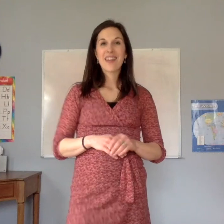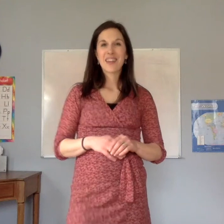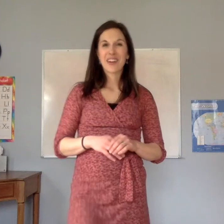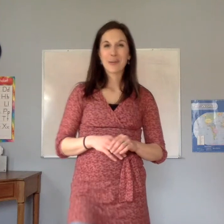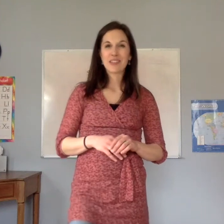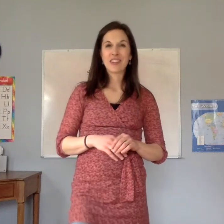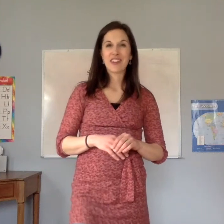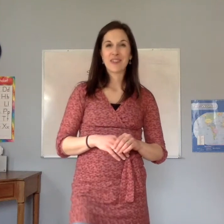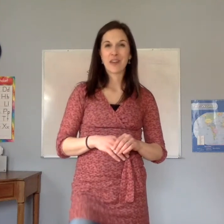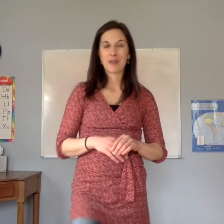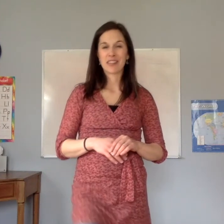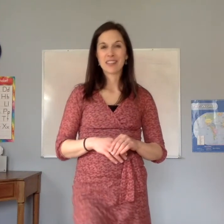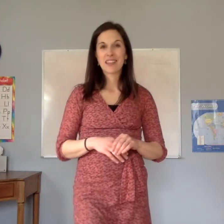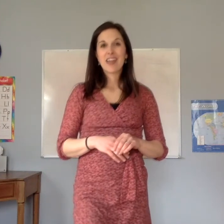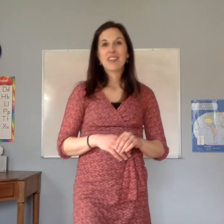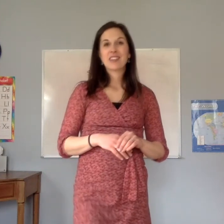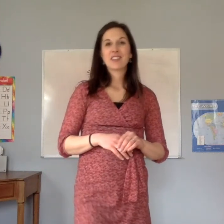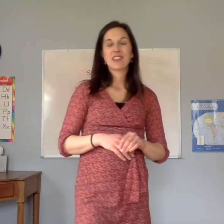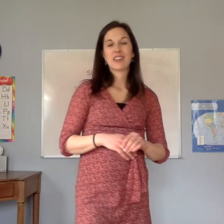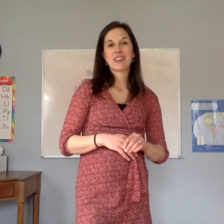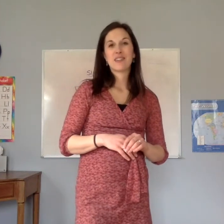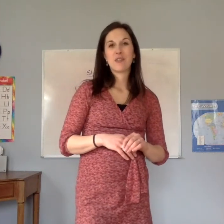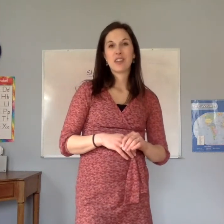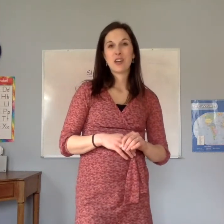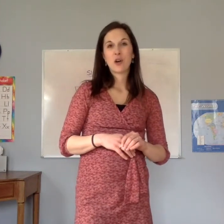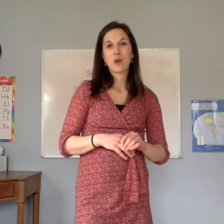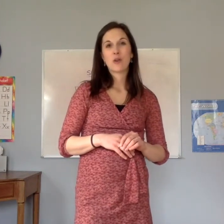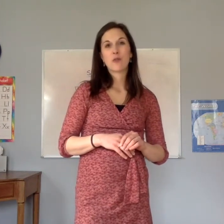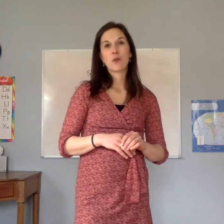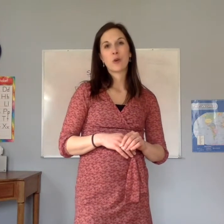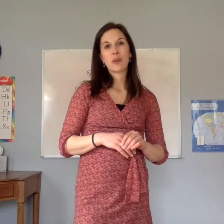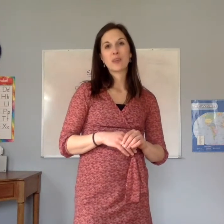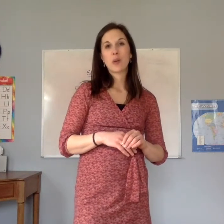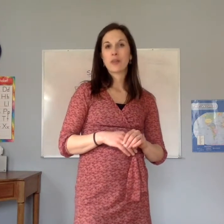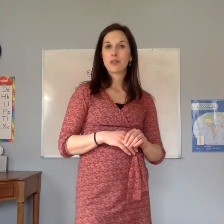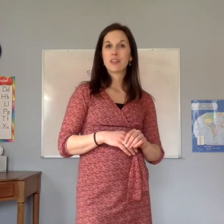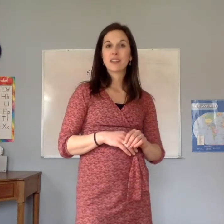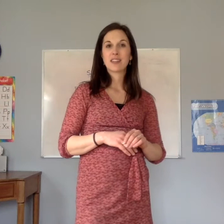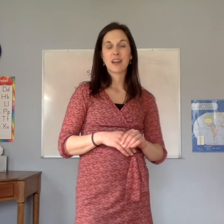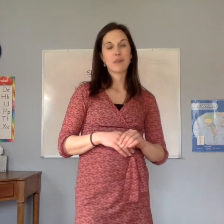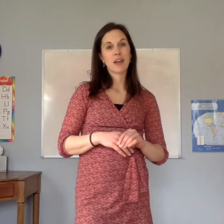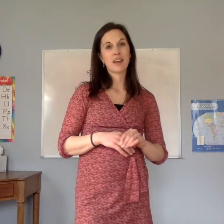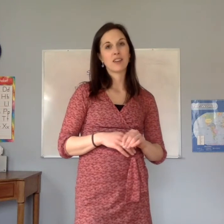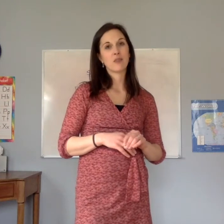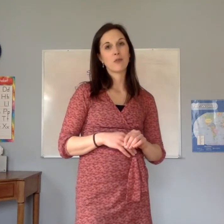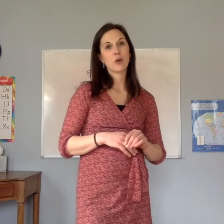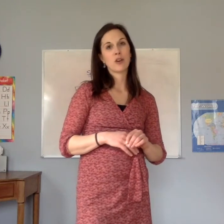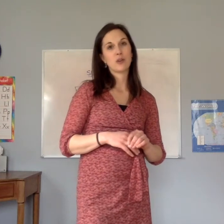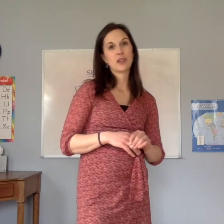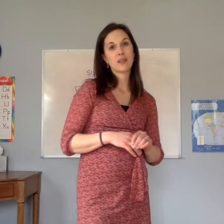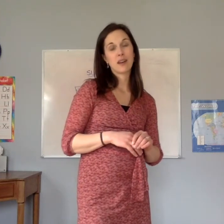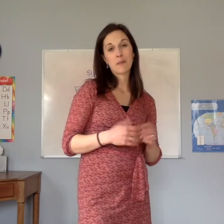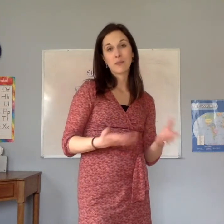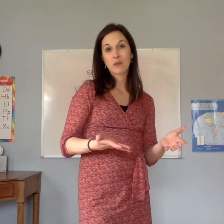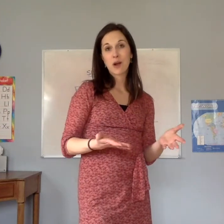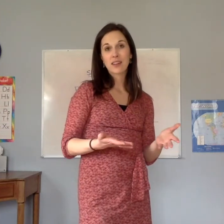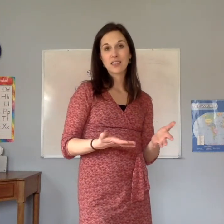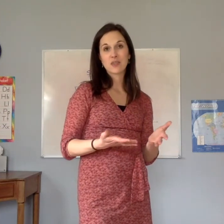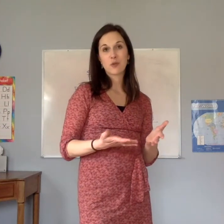Hi there, Abecedarian families. This is the video for weeks 1 through 6 timeline for you to practice for the